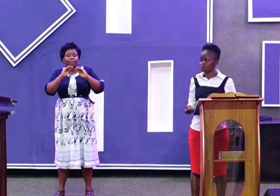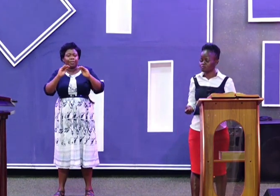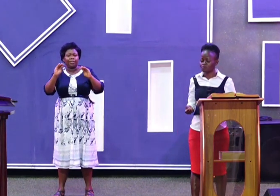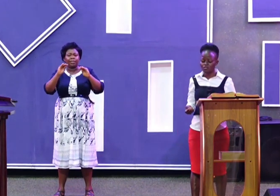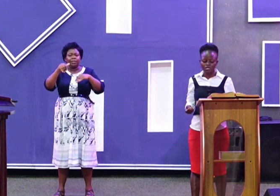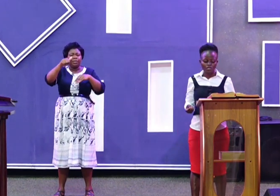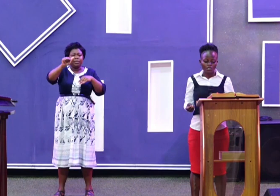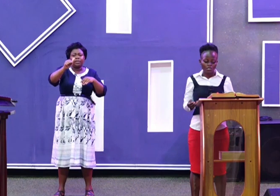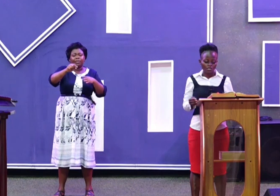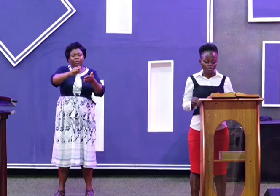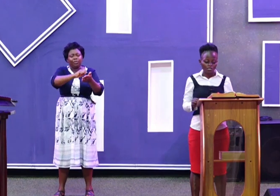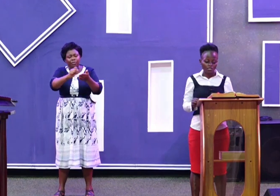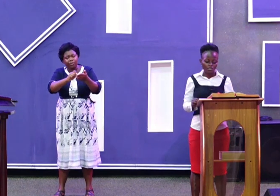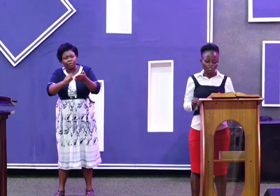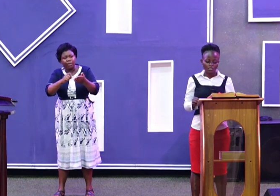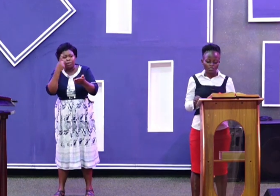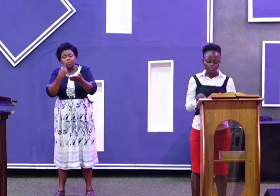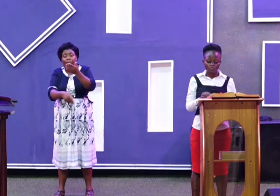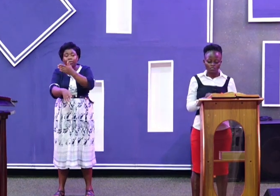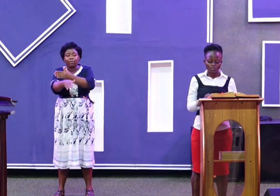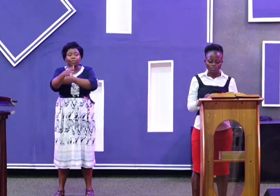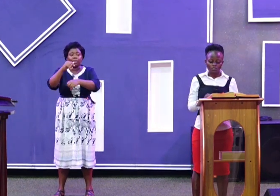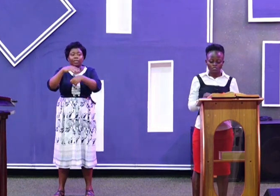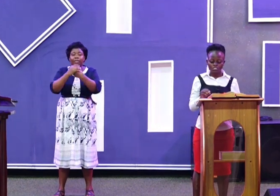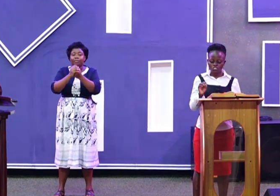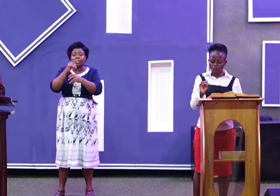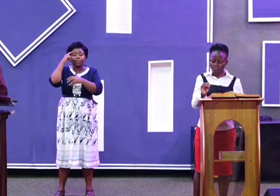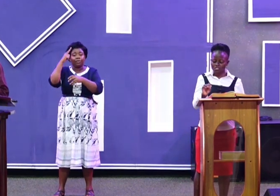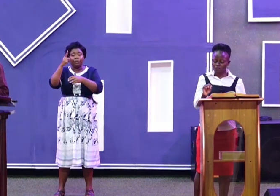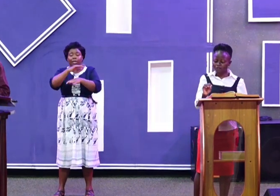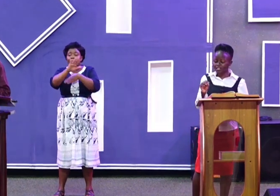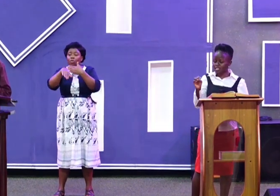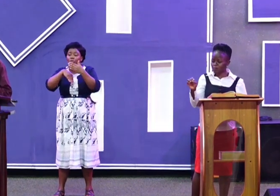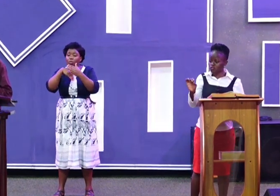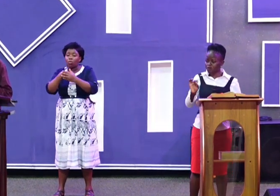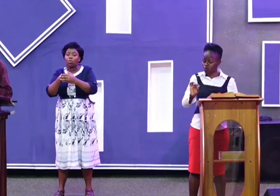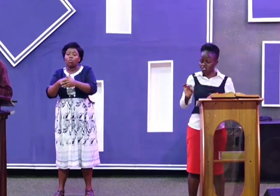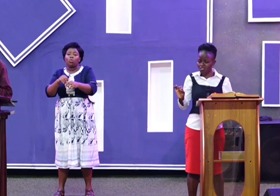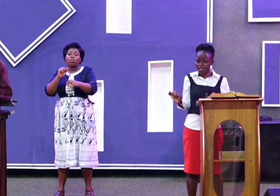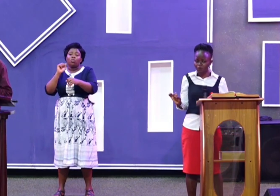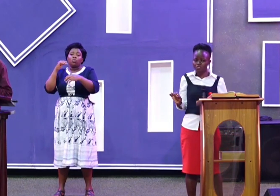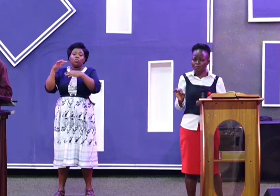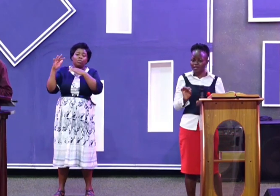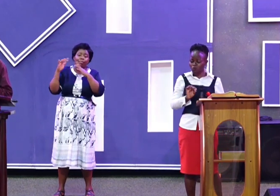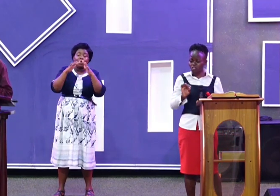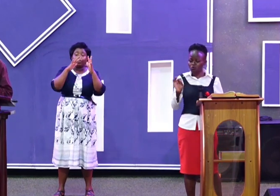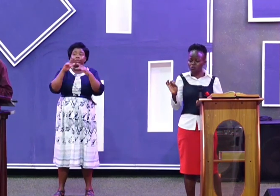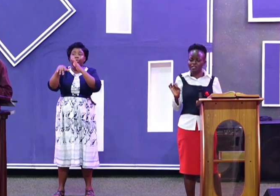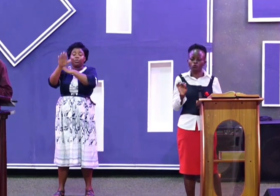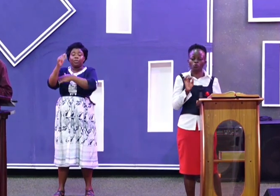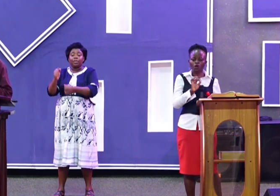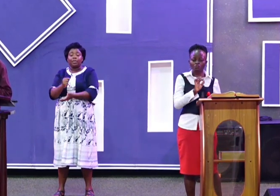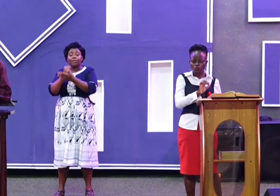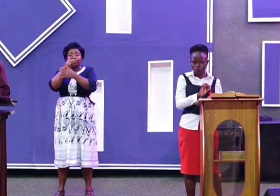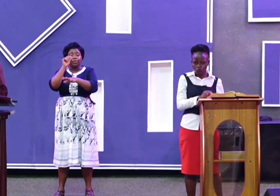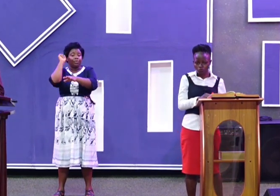Katonda byakukoledde ne byakuyisiza mu ntalo zakuwangulidde. Teach yourself that habit of noting down the battles that God